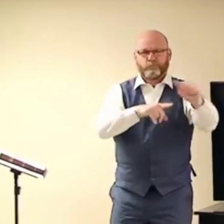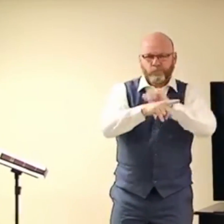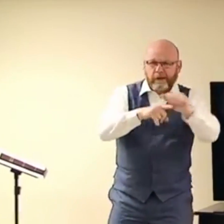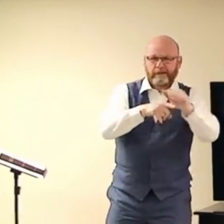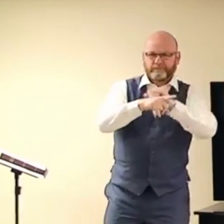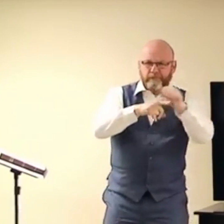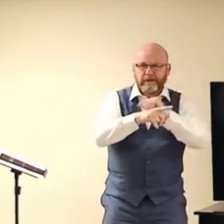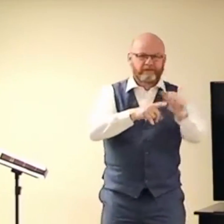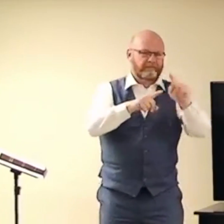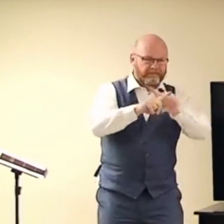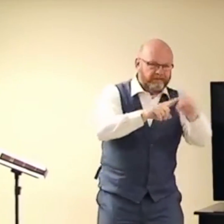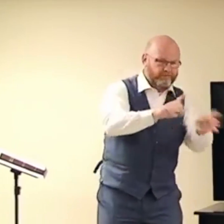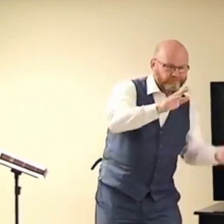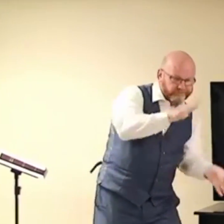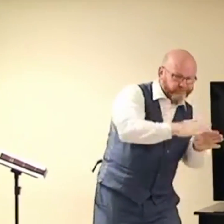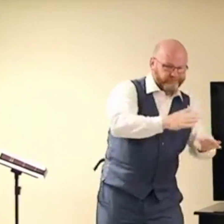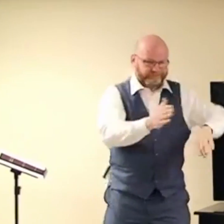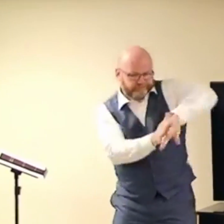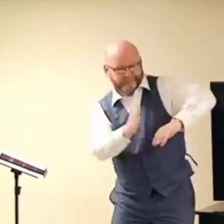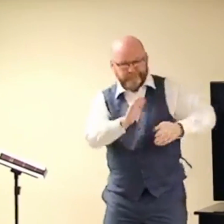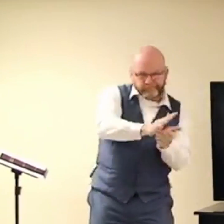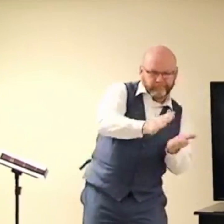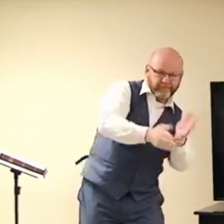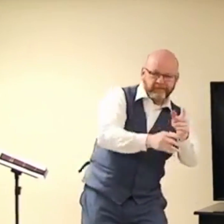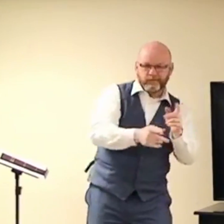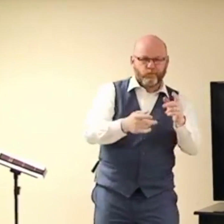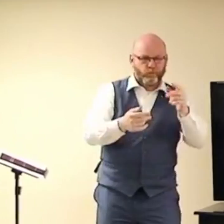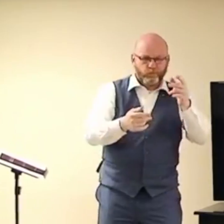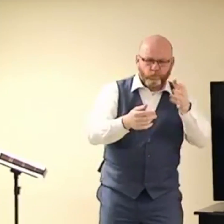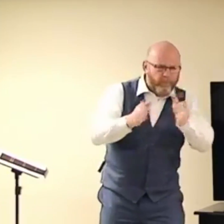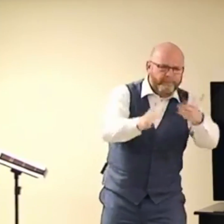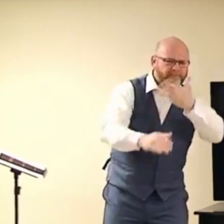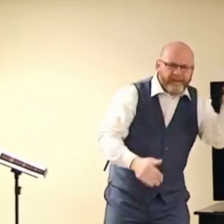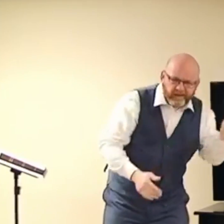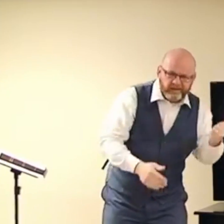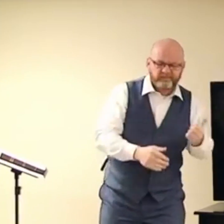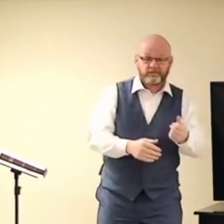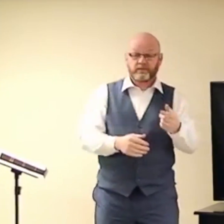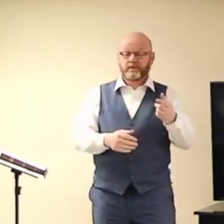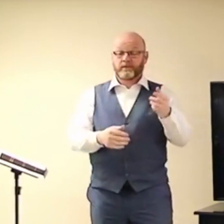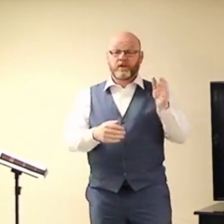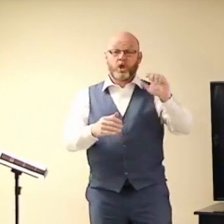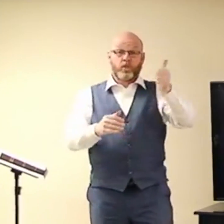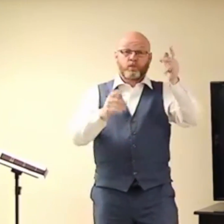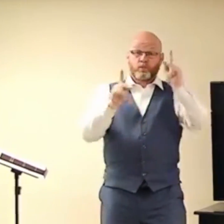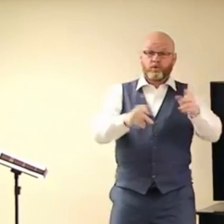That is his job. And thus, it was the only thing he needed to practice.